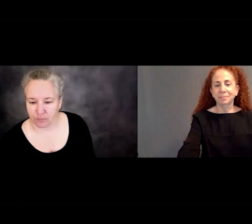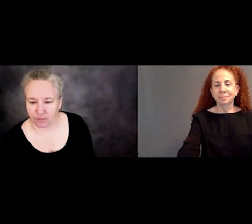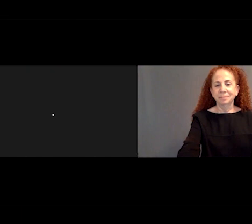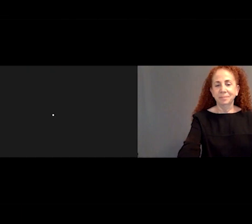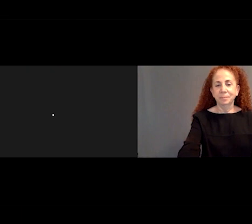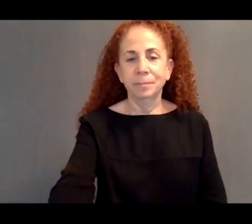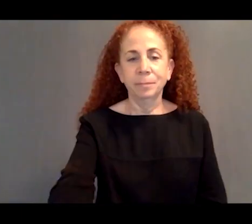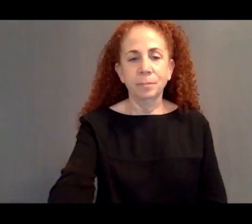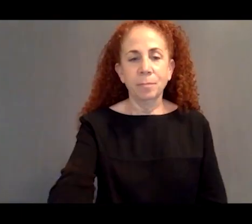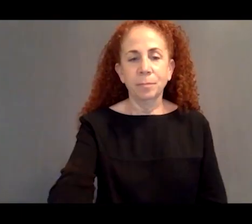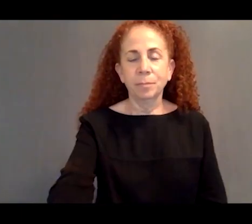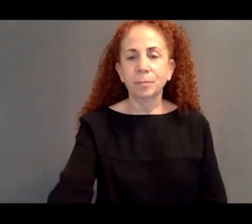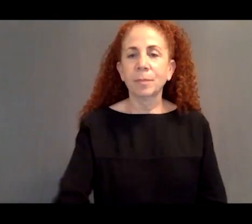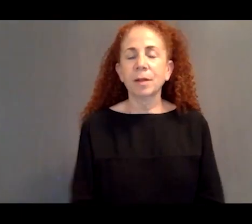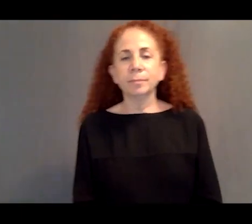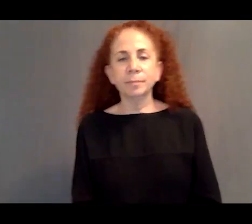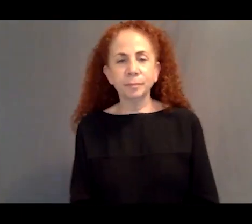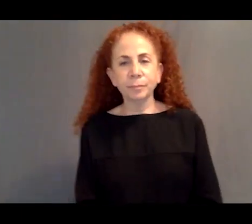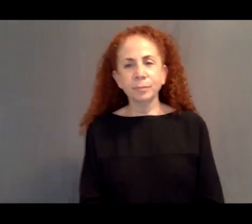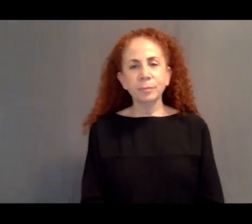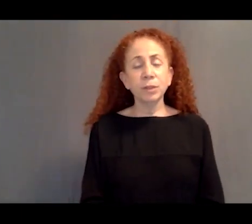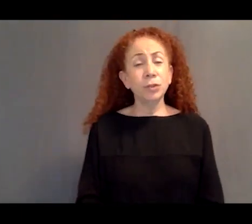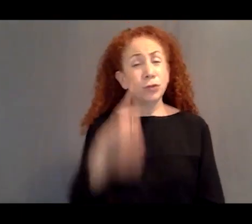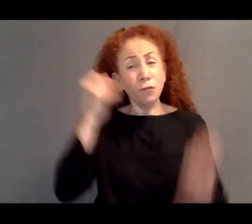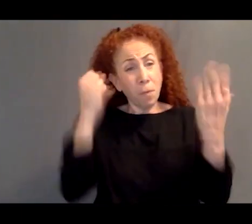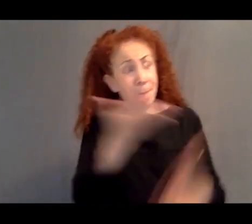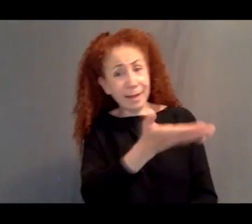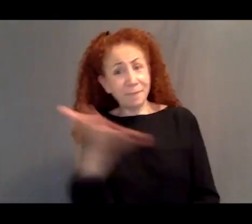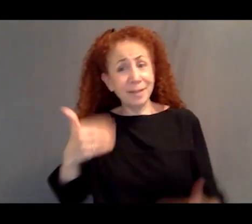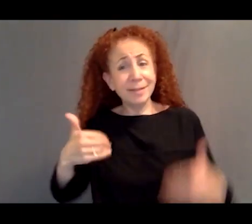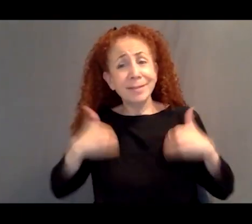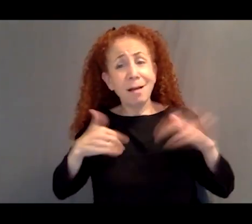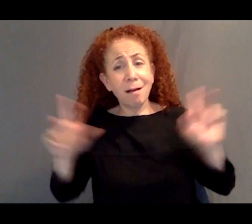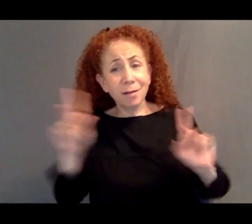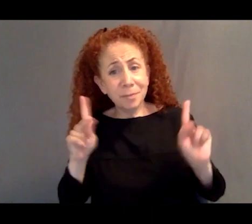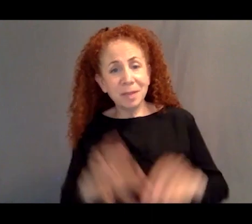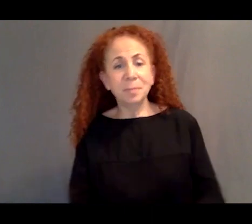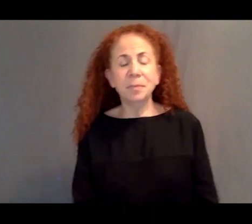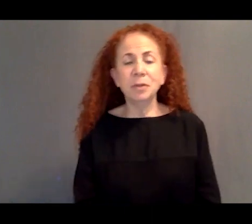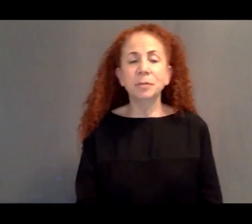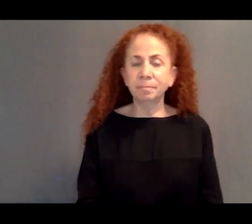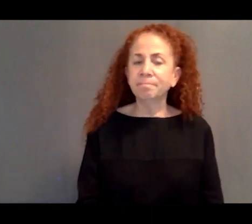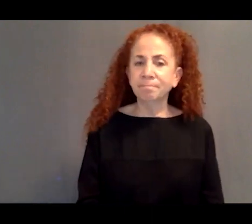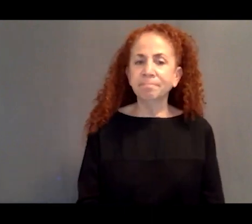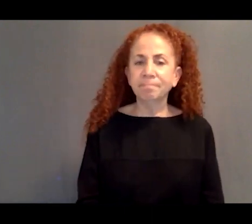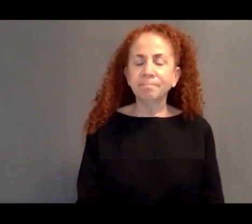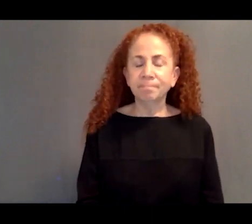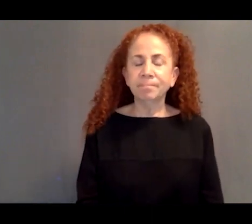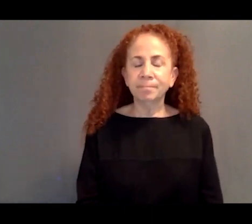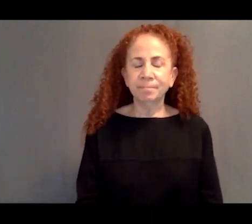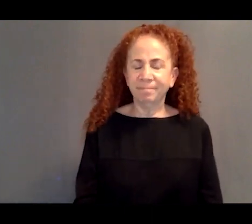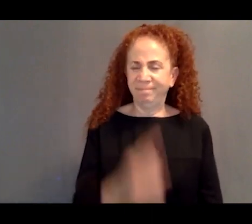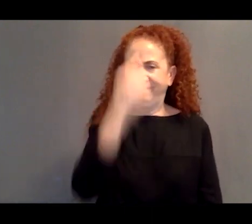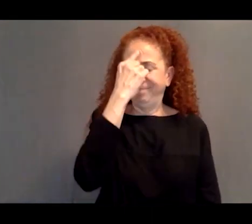And so for these young people, many of these young people are contending with a status